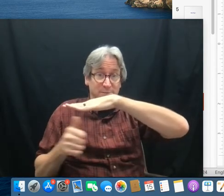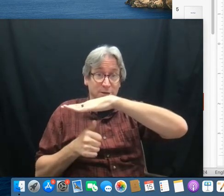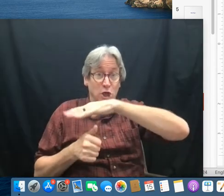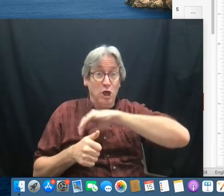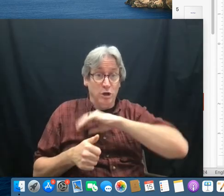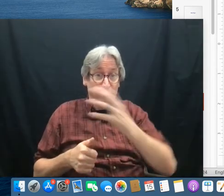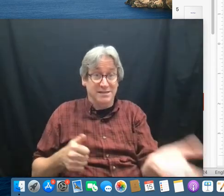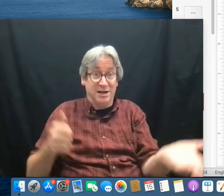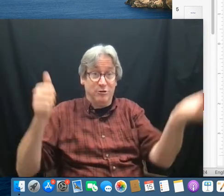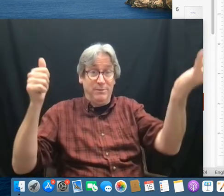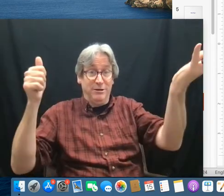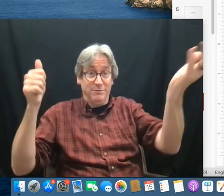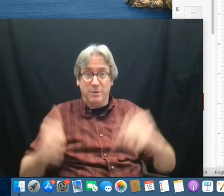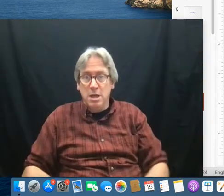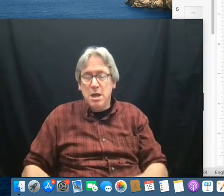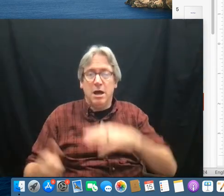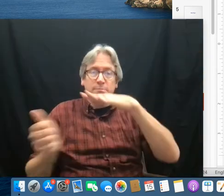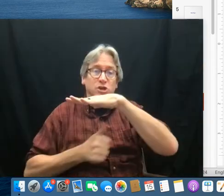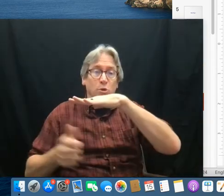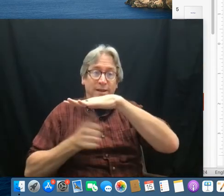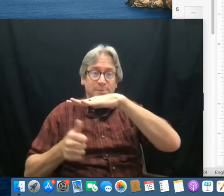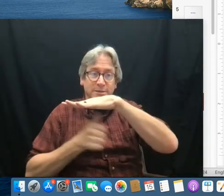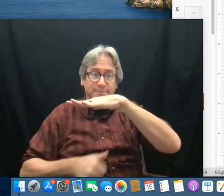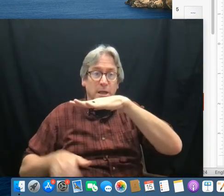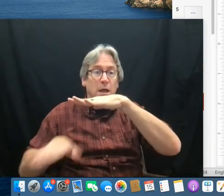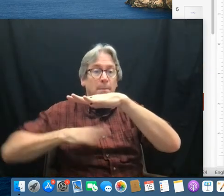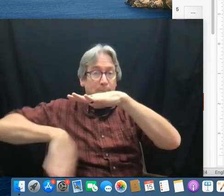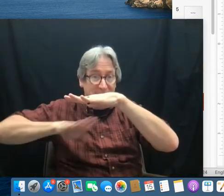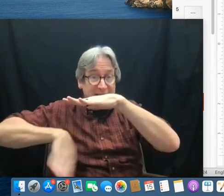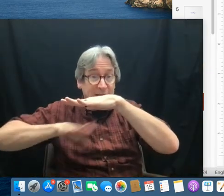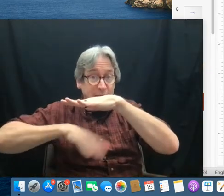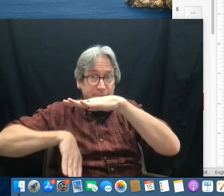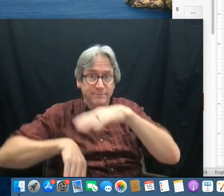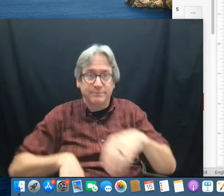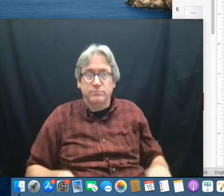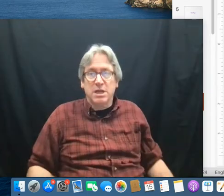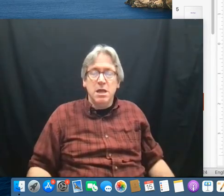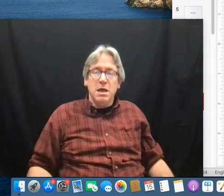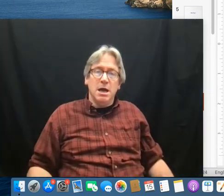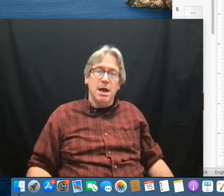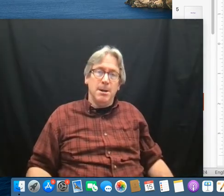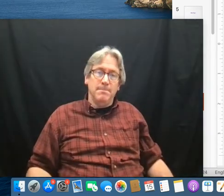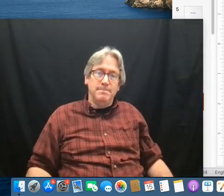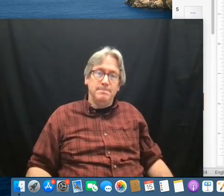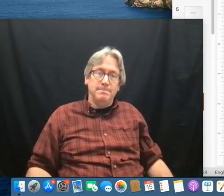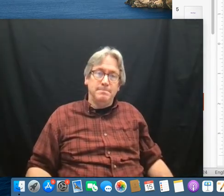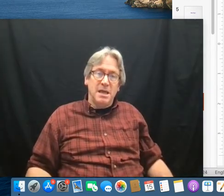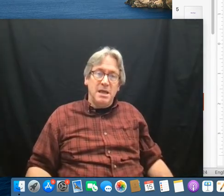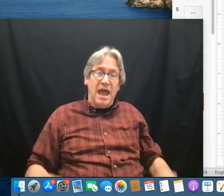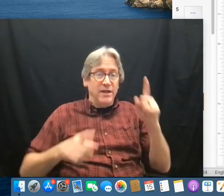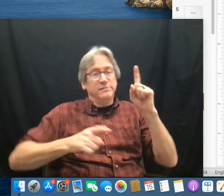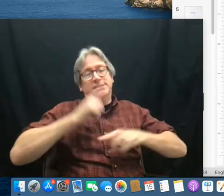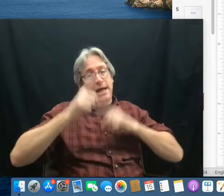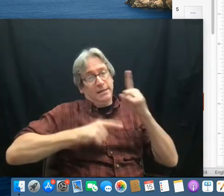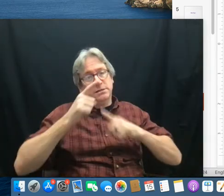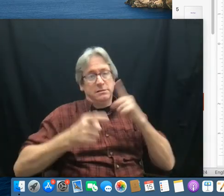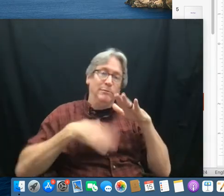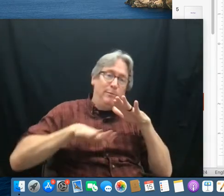And basic with a B, and it's underneath. If this was the floor of your house, this would be the